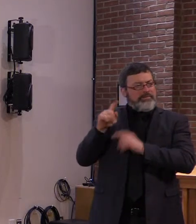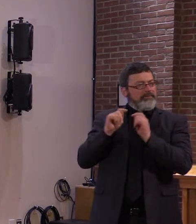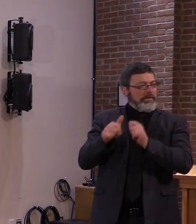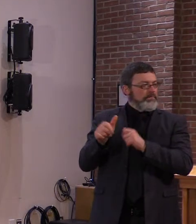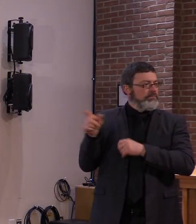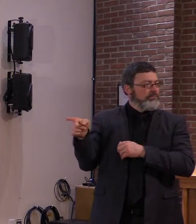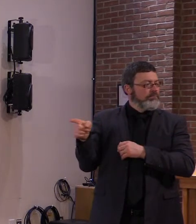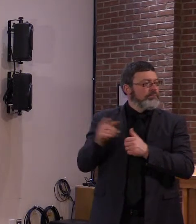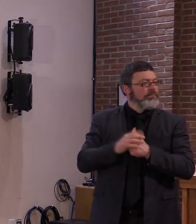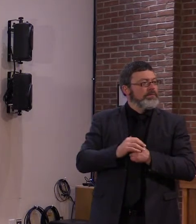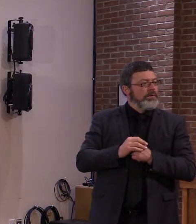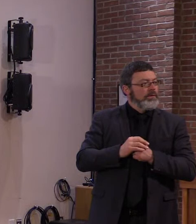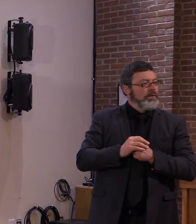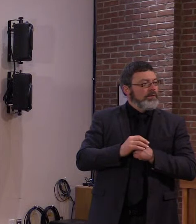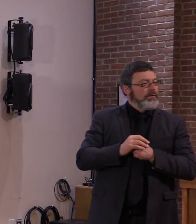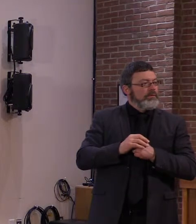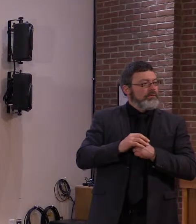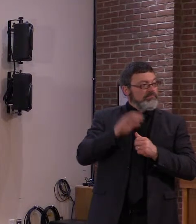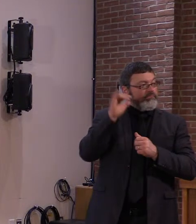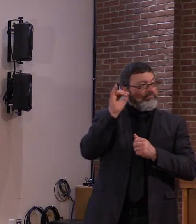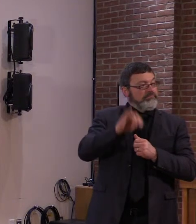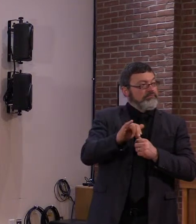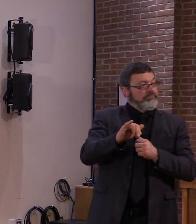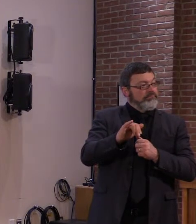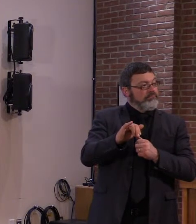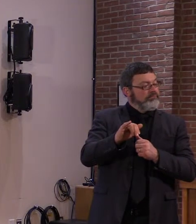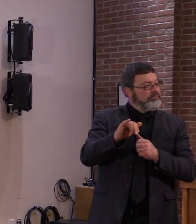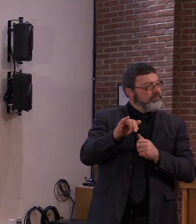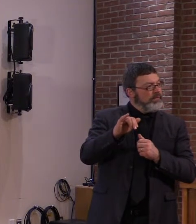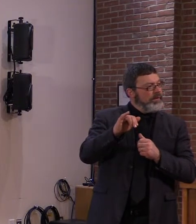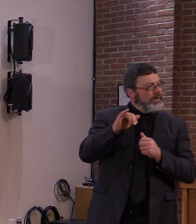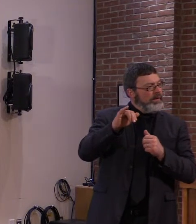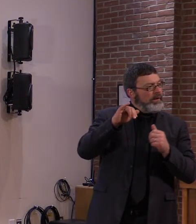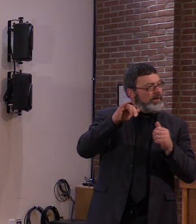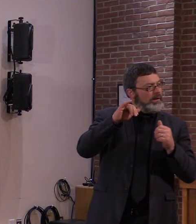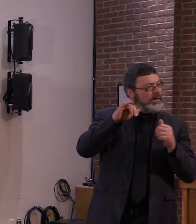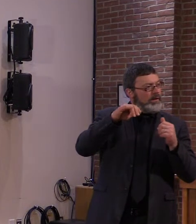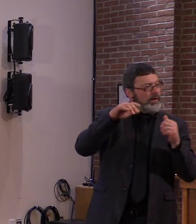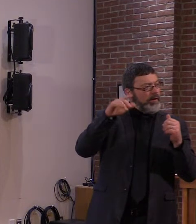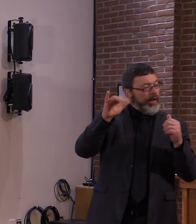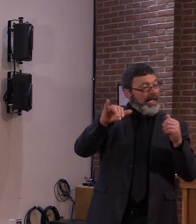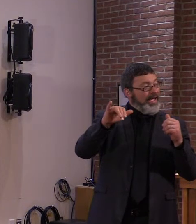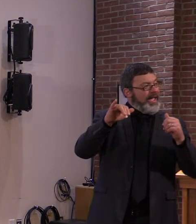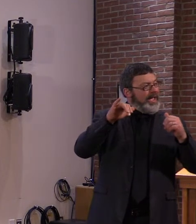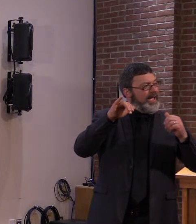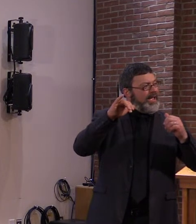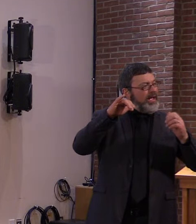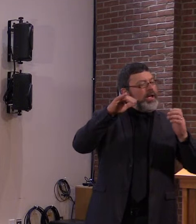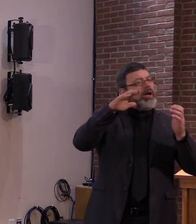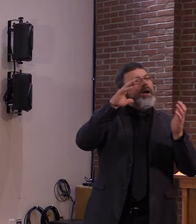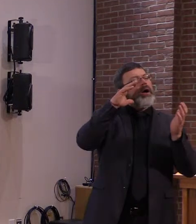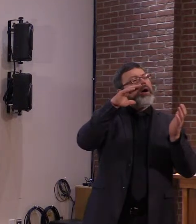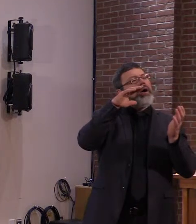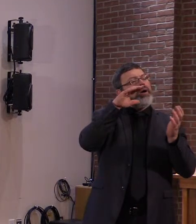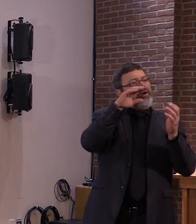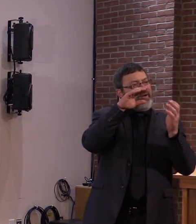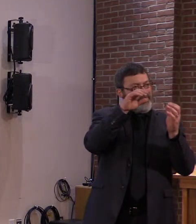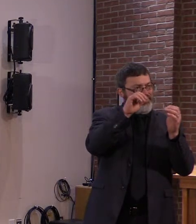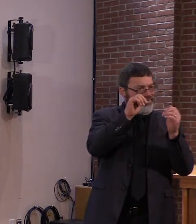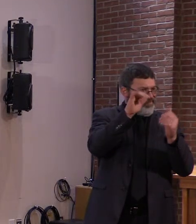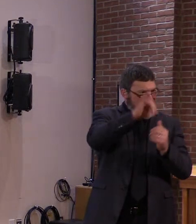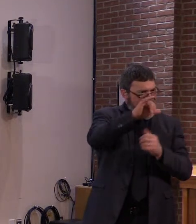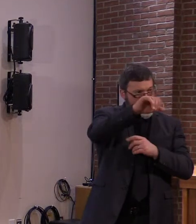not that districts might be subject to some kind of sanction or penalty because they didn't perform very well? Yeah, I don't think